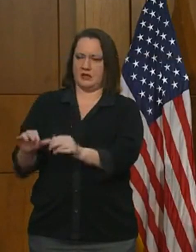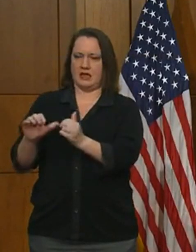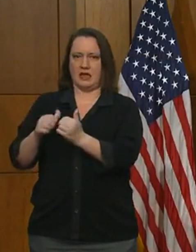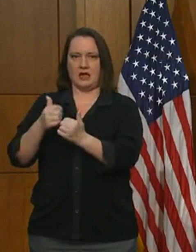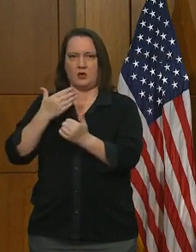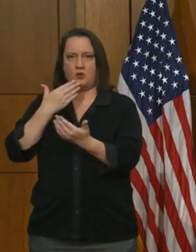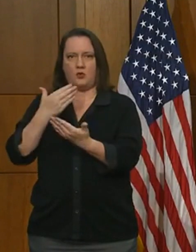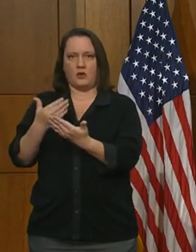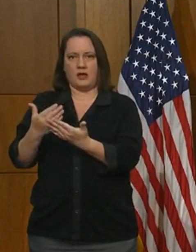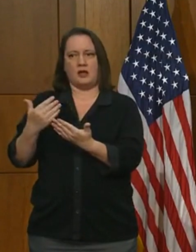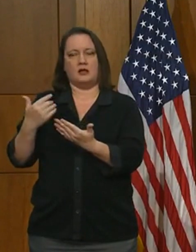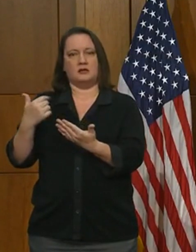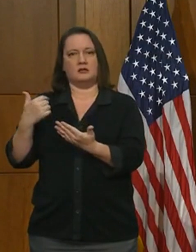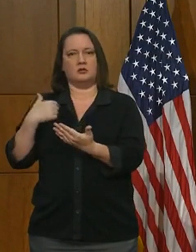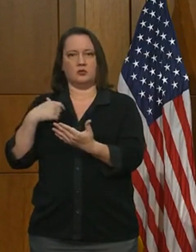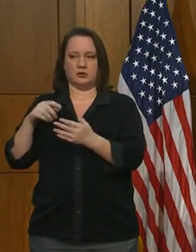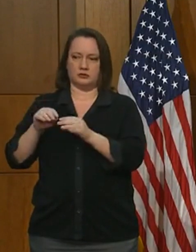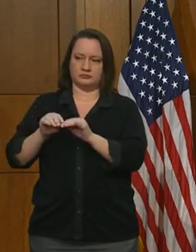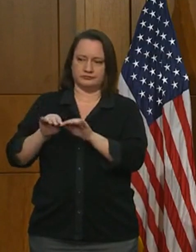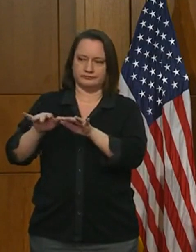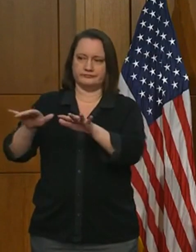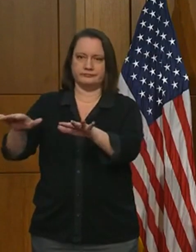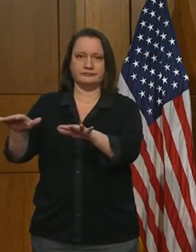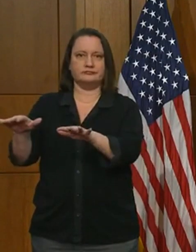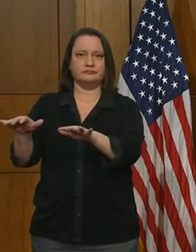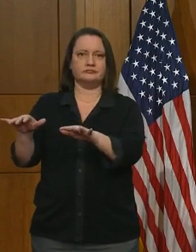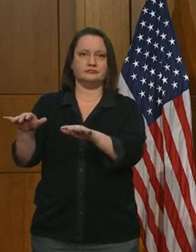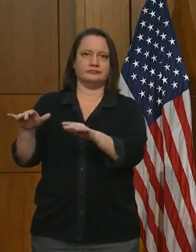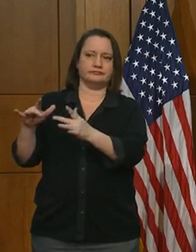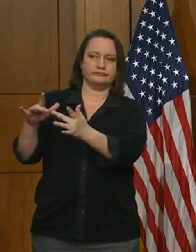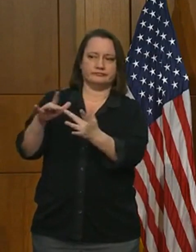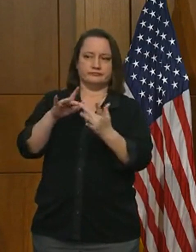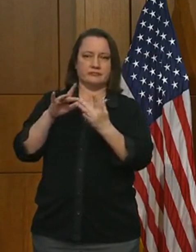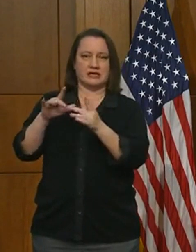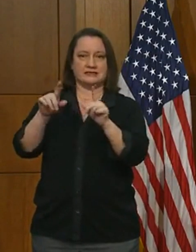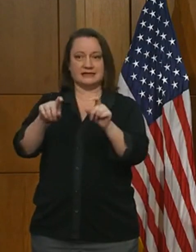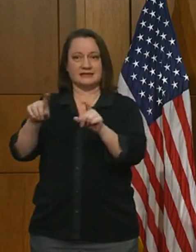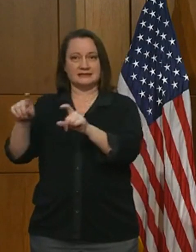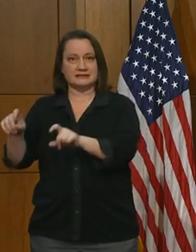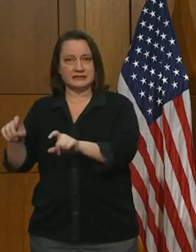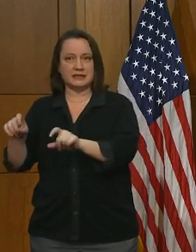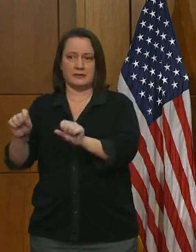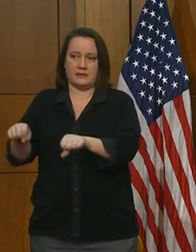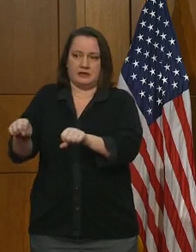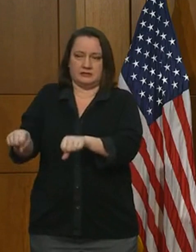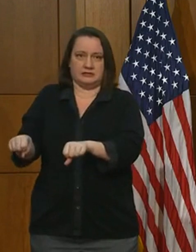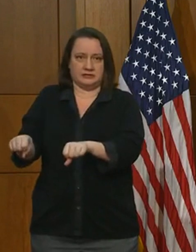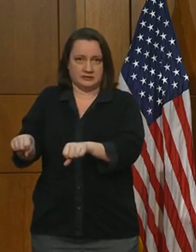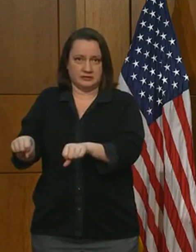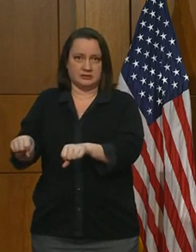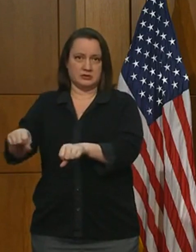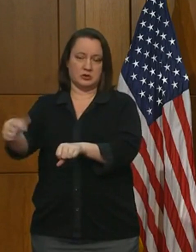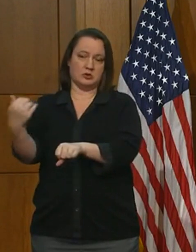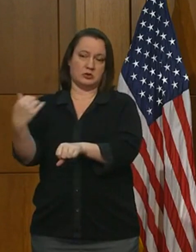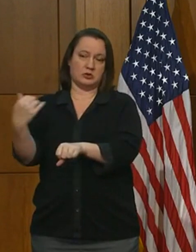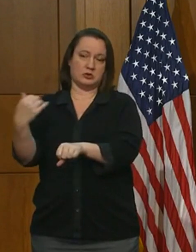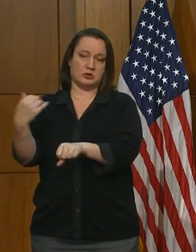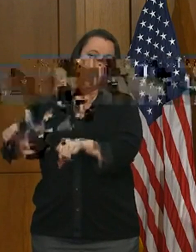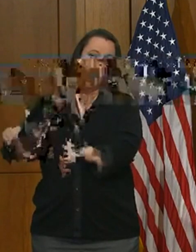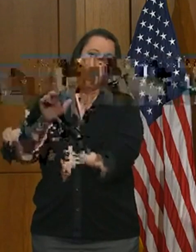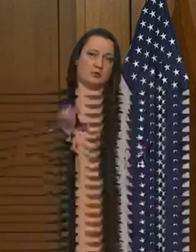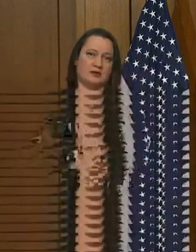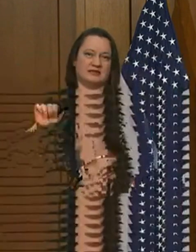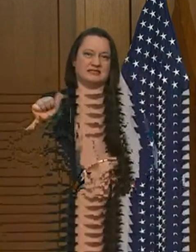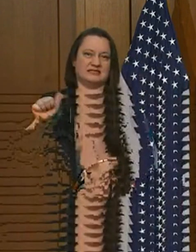with testing and testing capacity. We aim for a 10% positivity rate